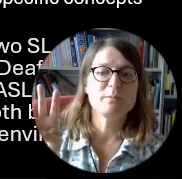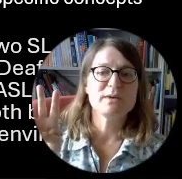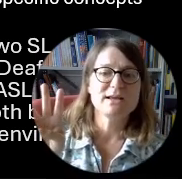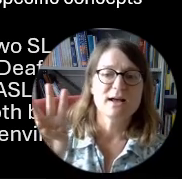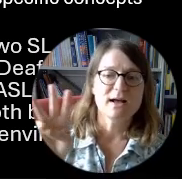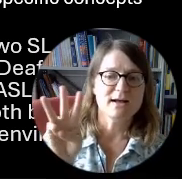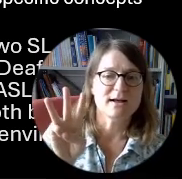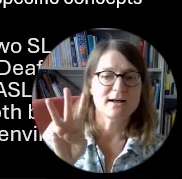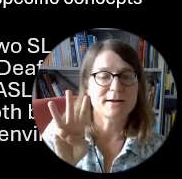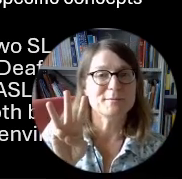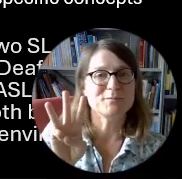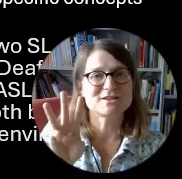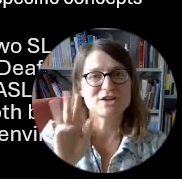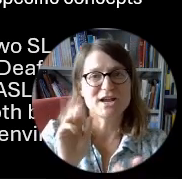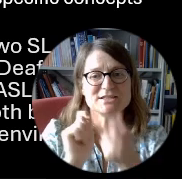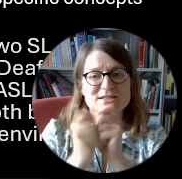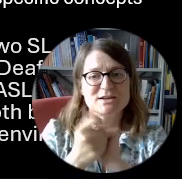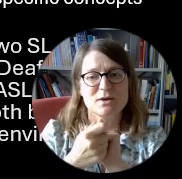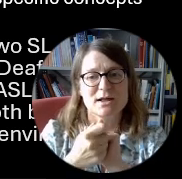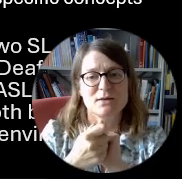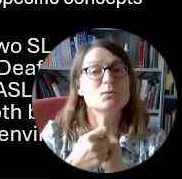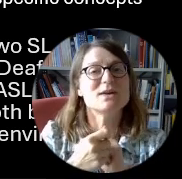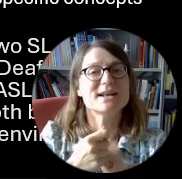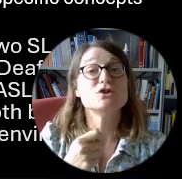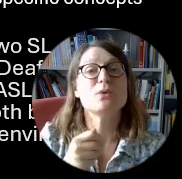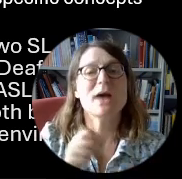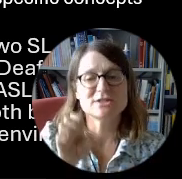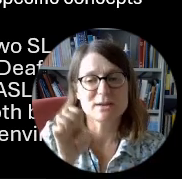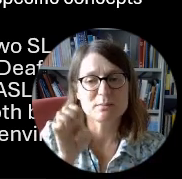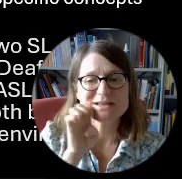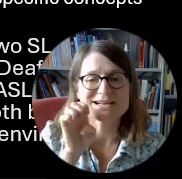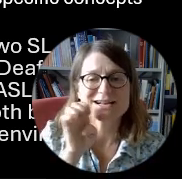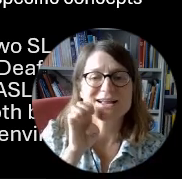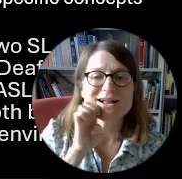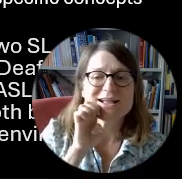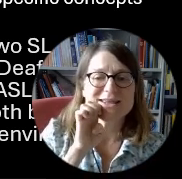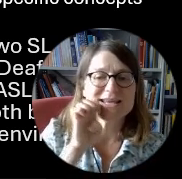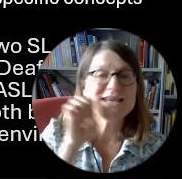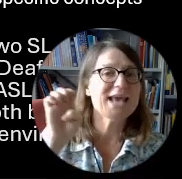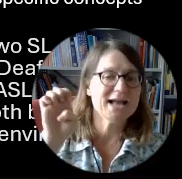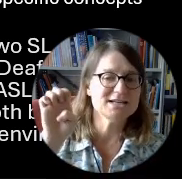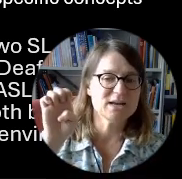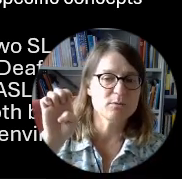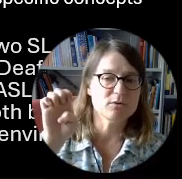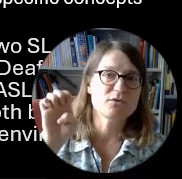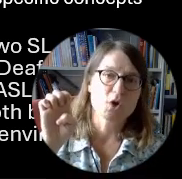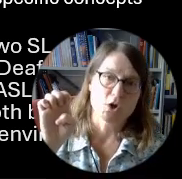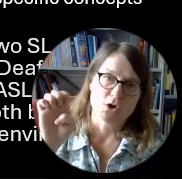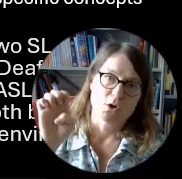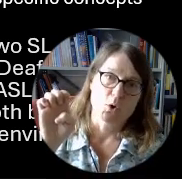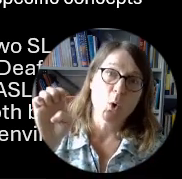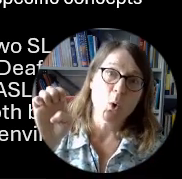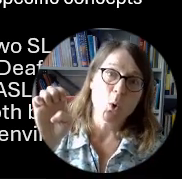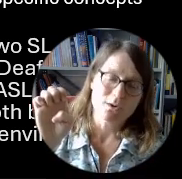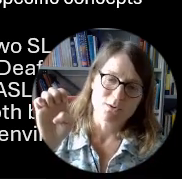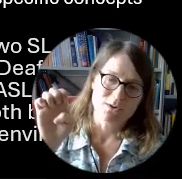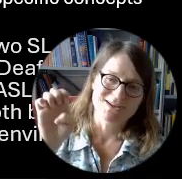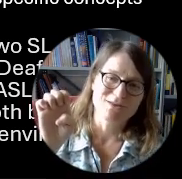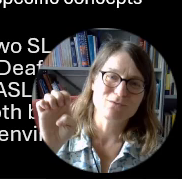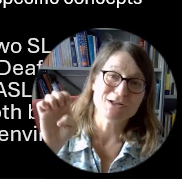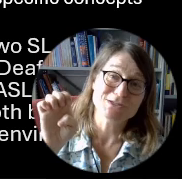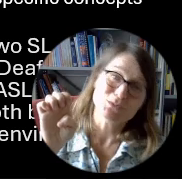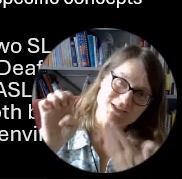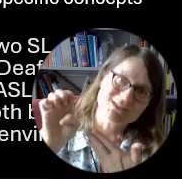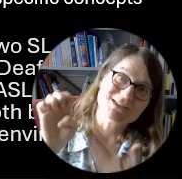would be changed. We get a new hand shape basically the E hand shape of eau